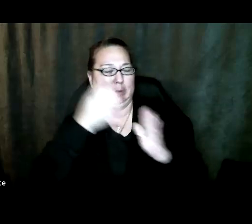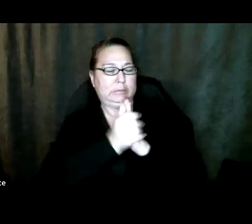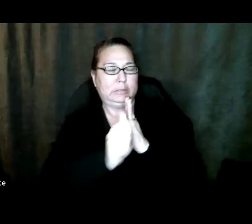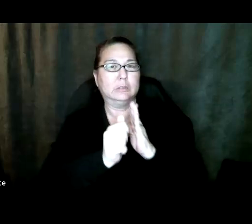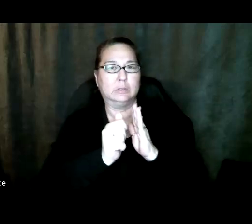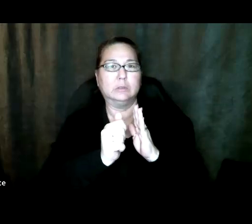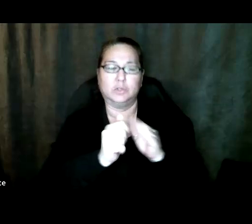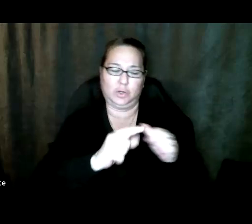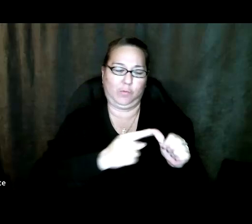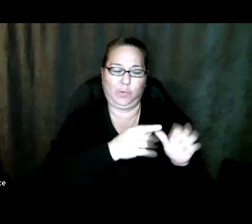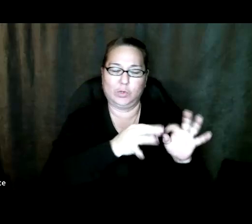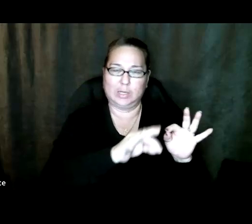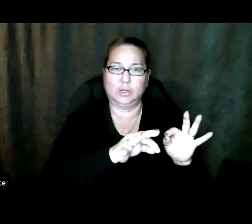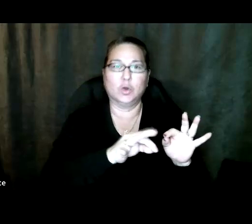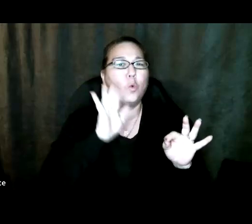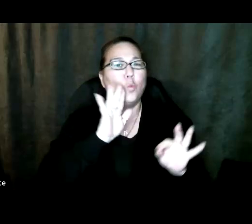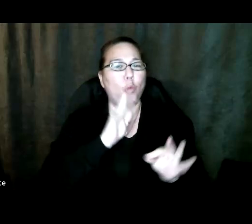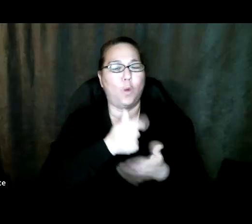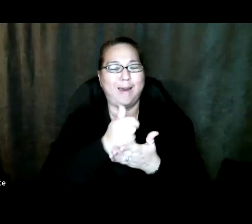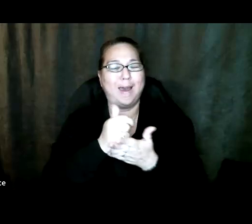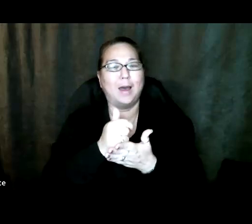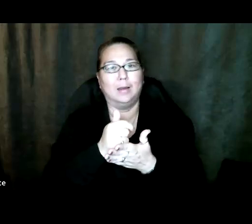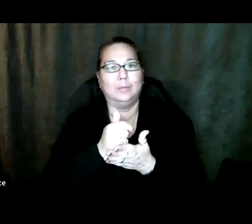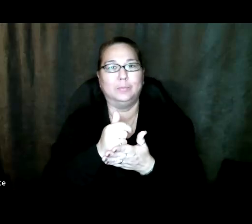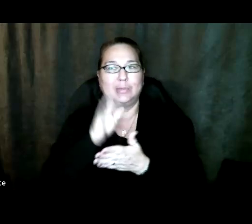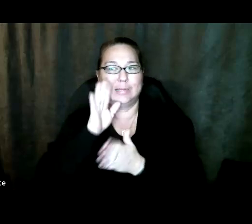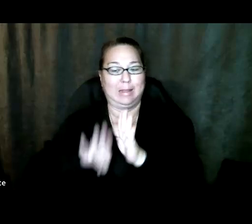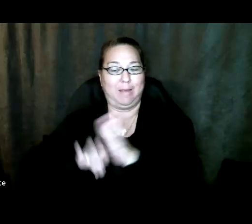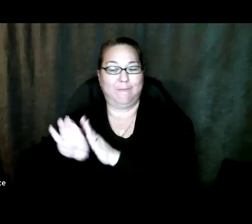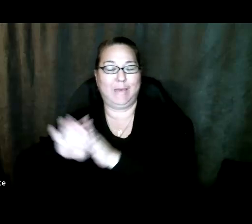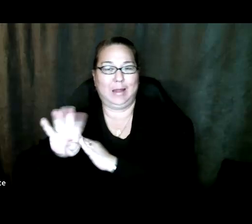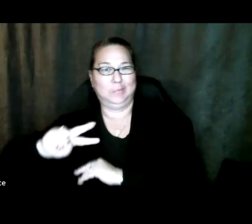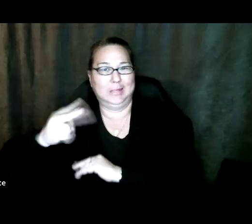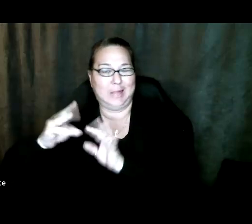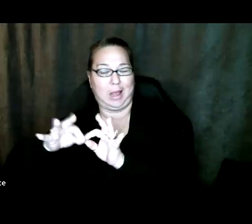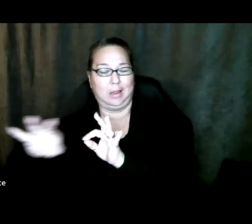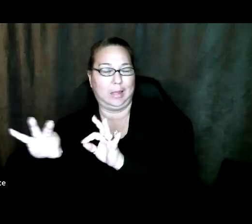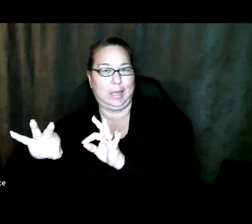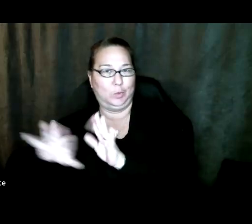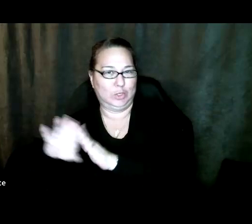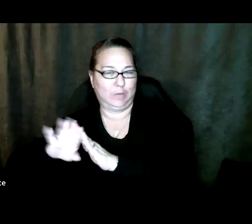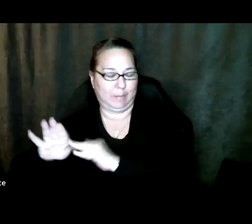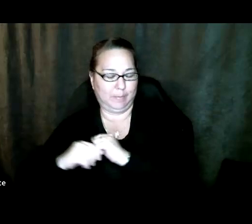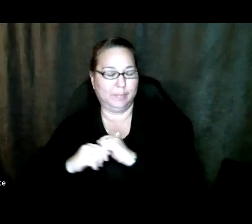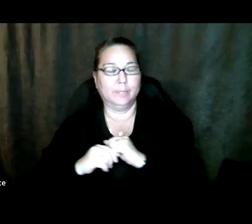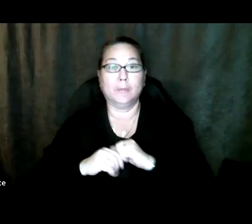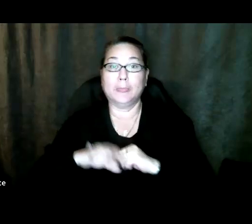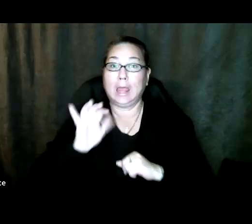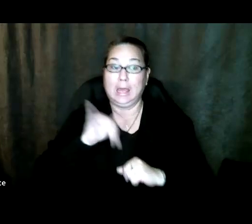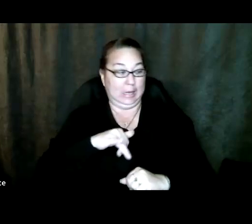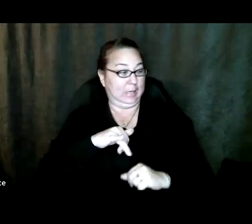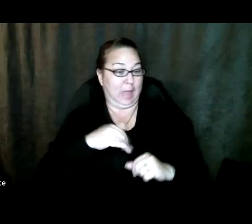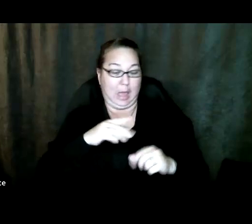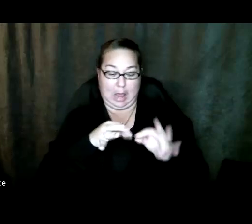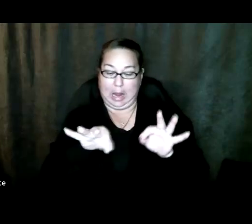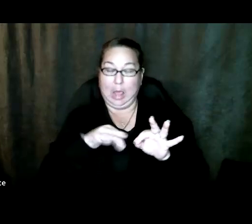greatly assist in the learning of the second. And the second quote, another common myth is that native language use at home interferes with